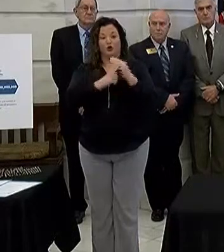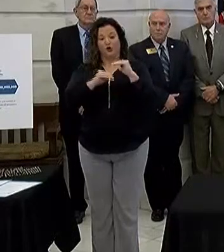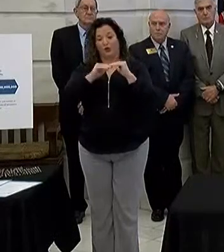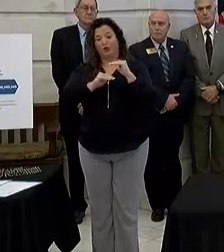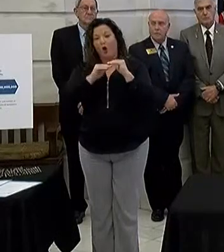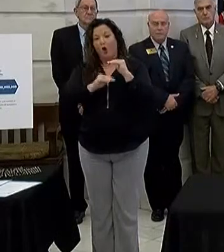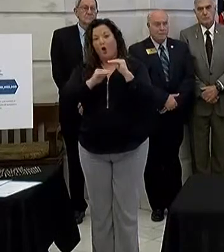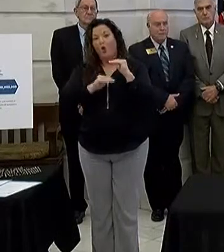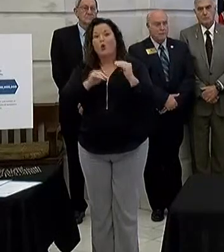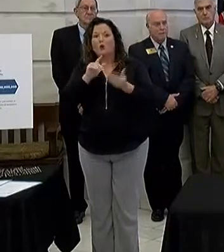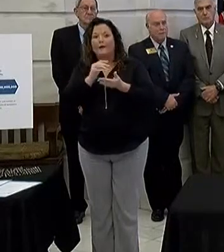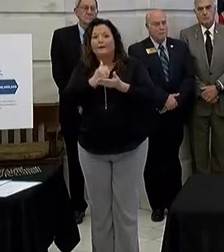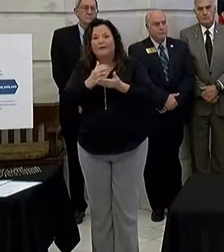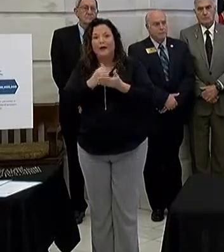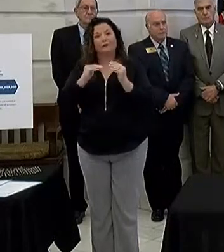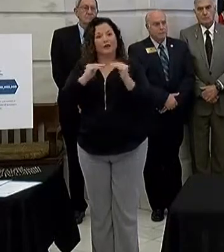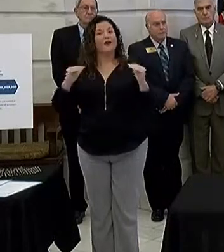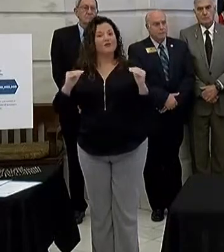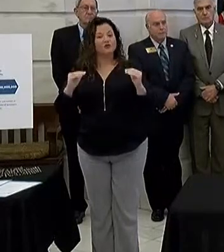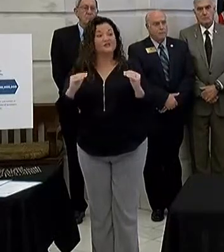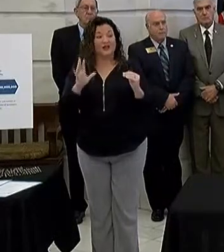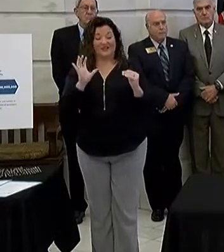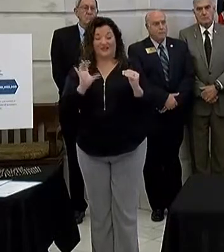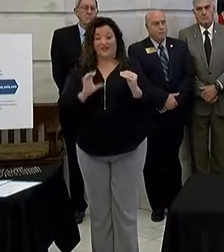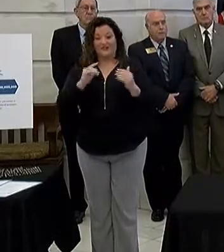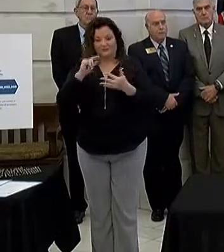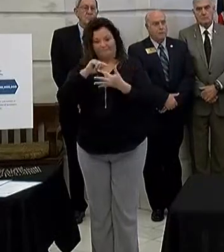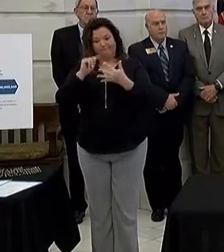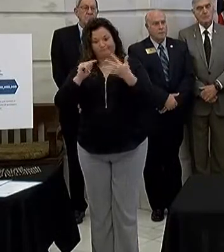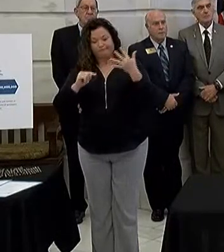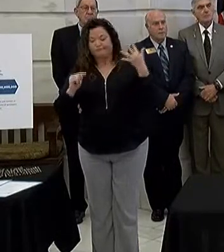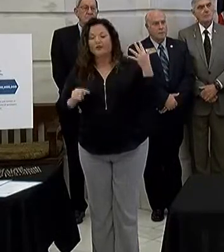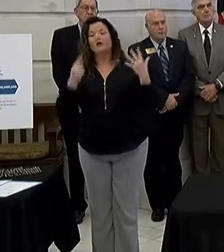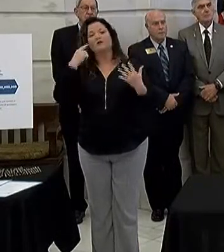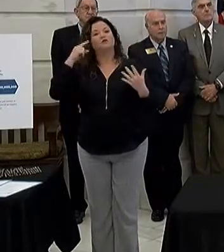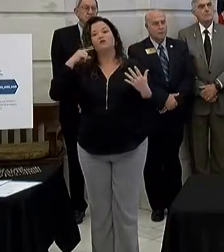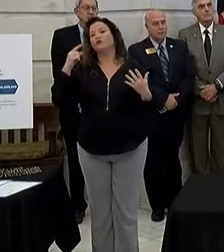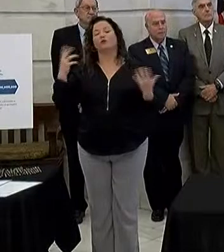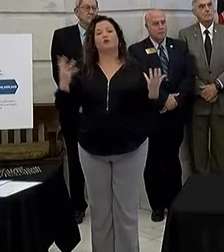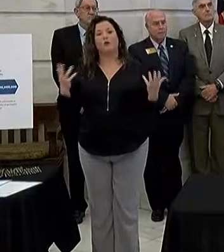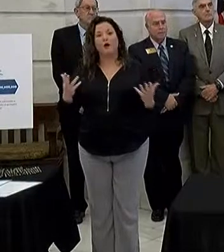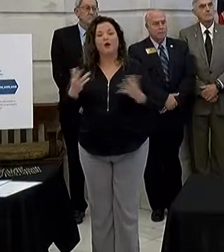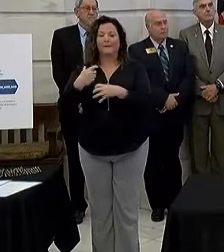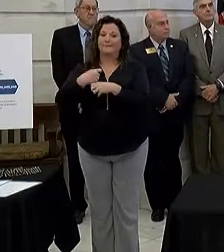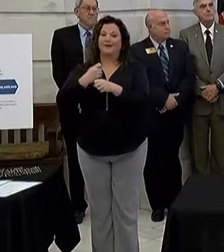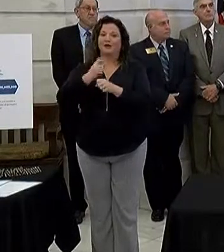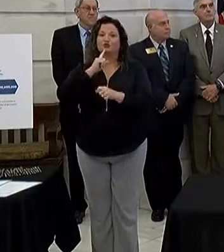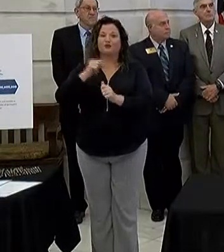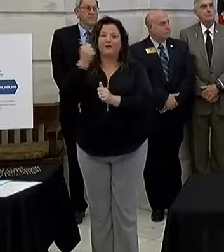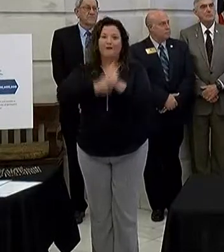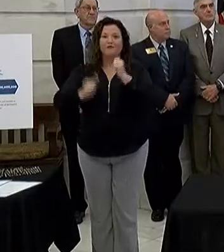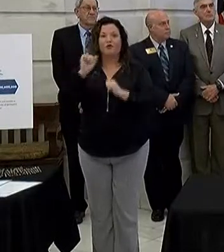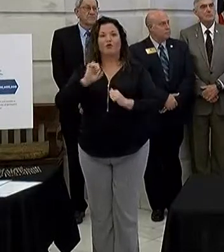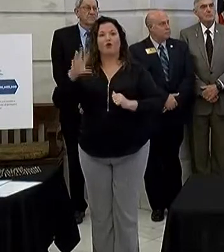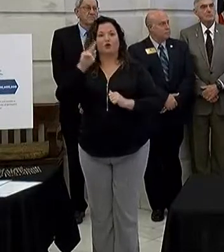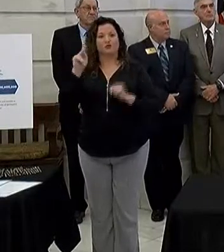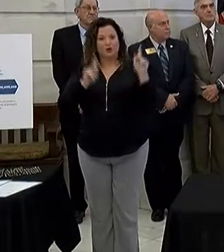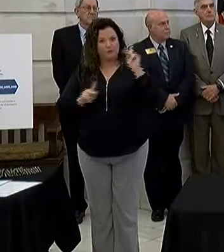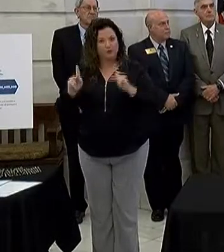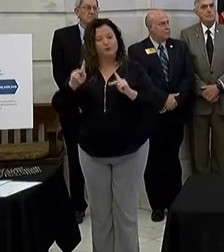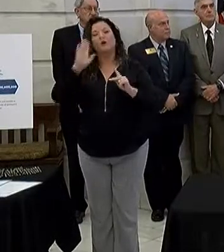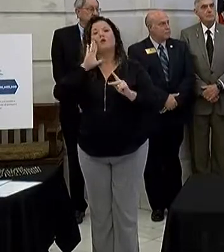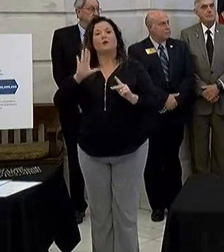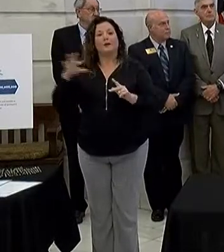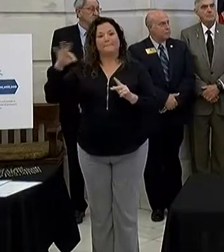lower income levels. These are steps that are designed to make sure that every Arkansan will benefit from